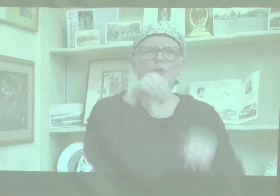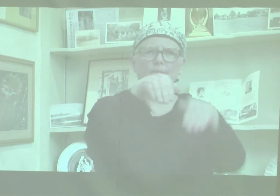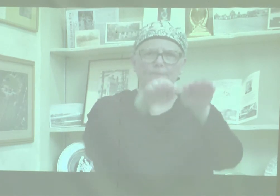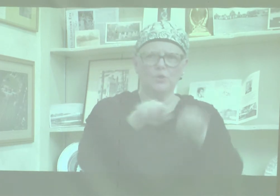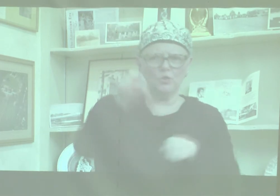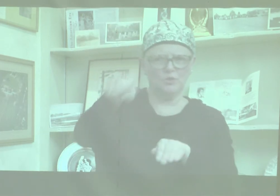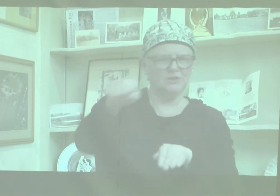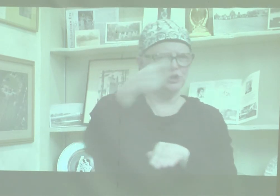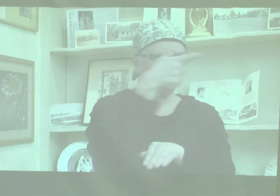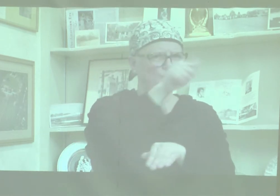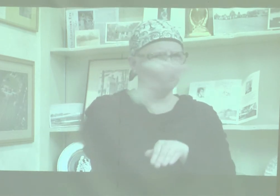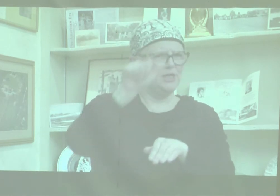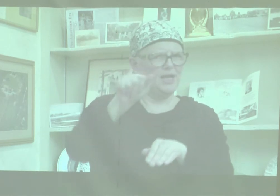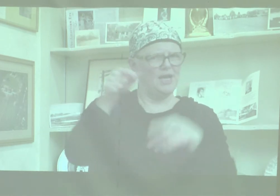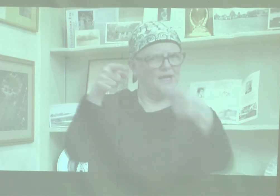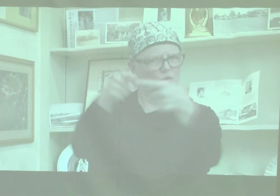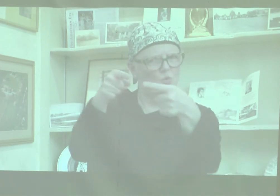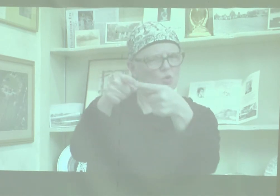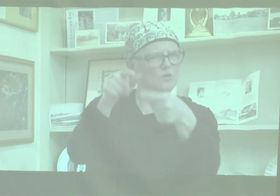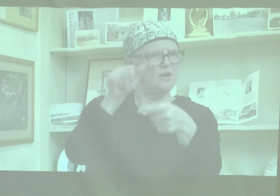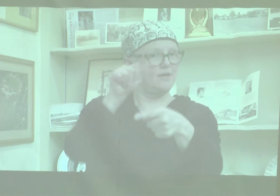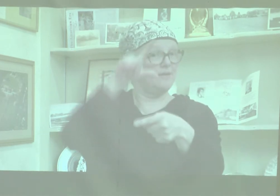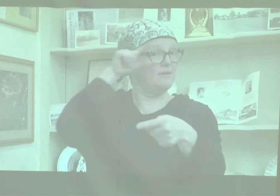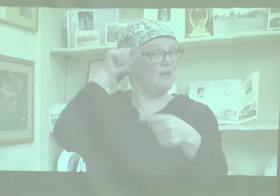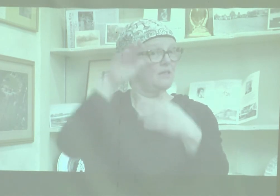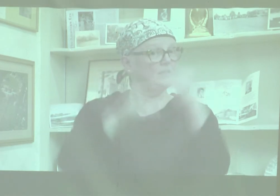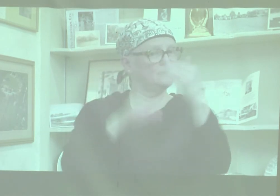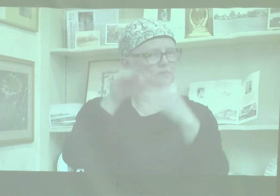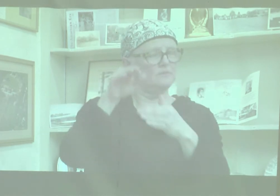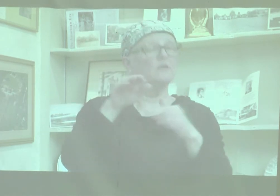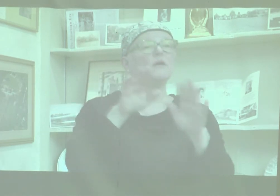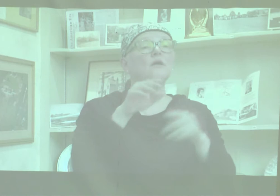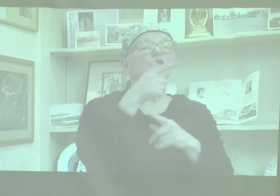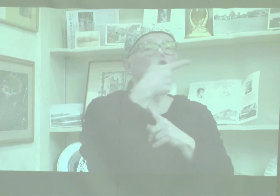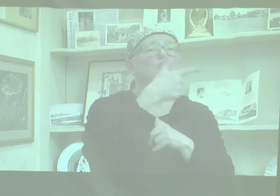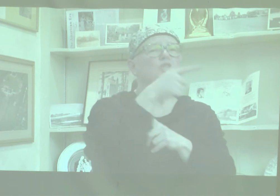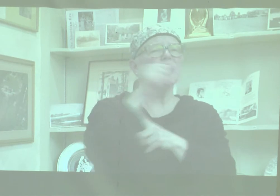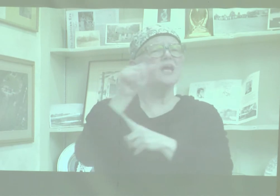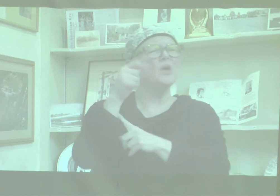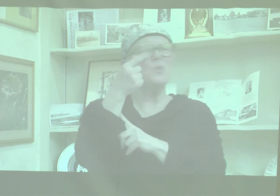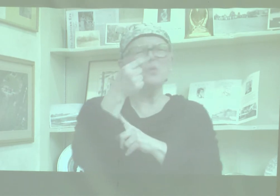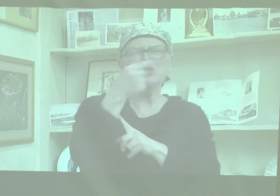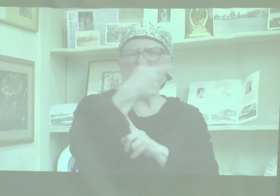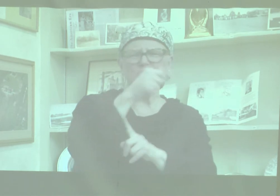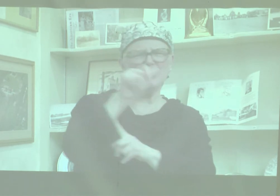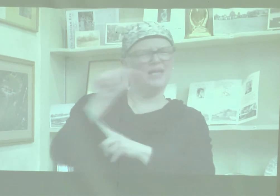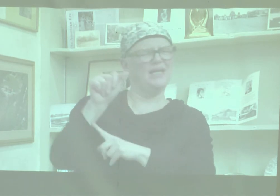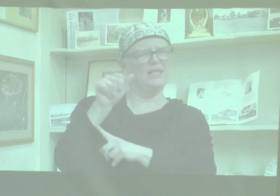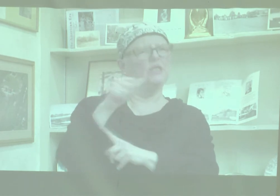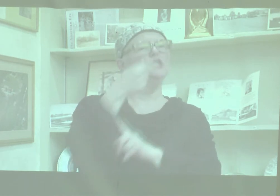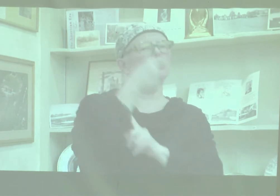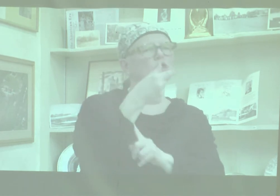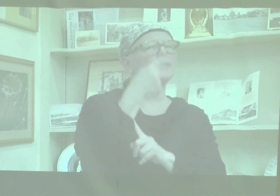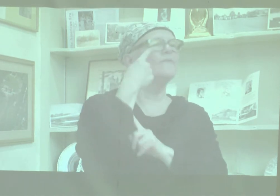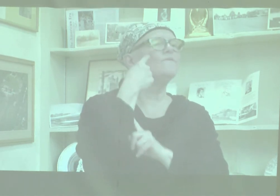that there was something secret but very important buried at the corner of Gallaudet Hall near the GAA